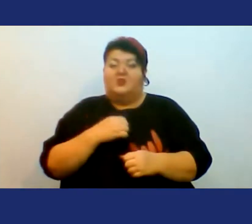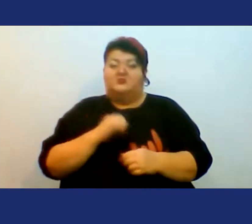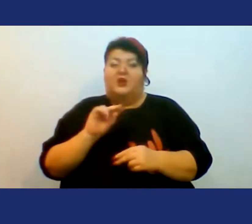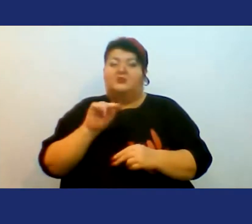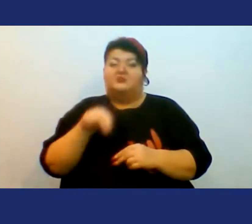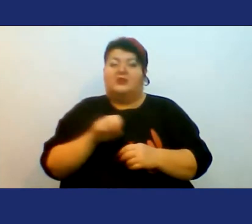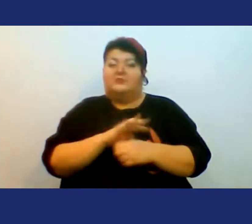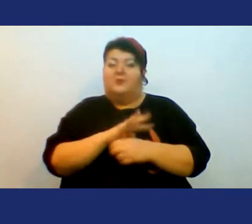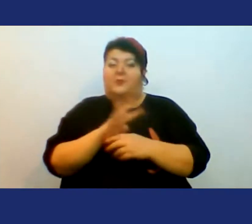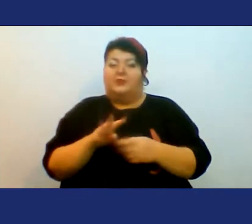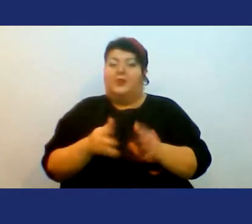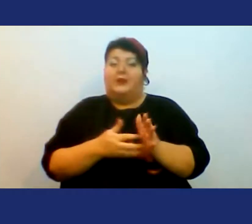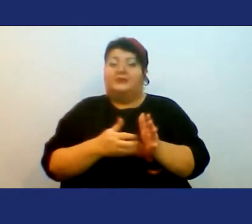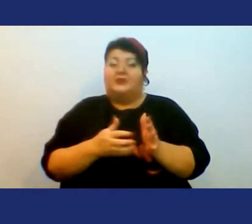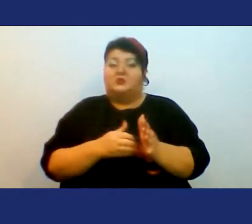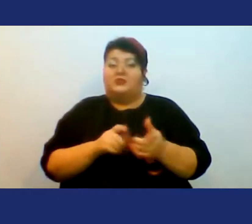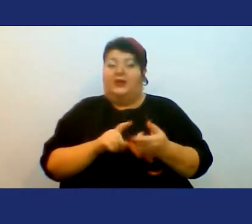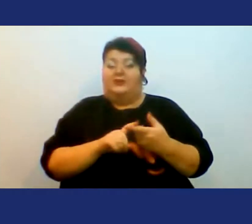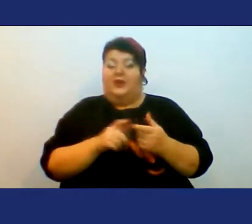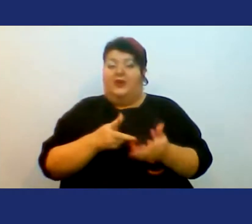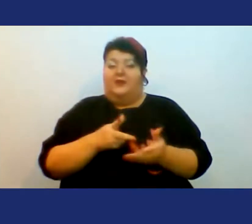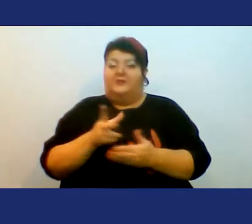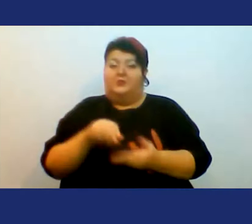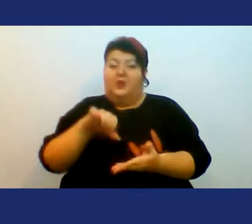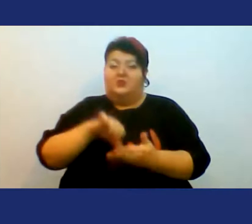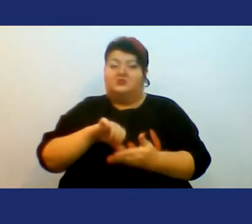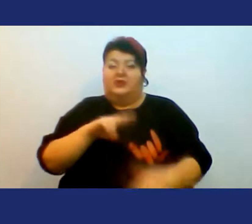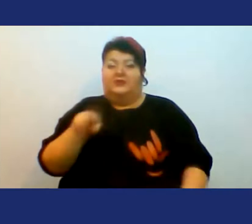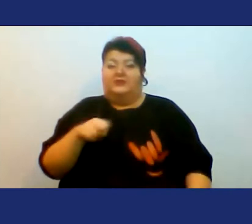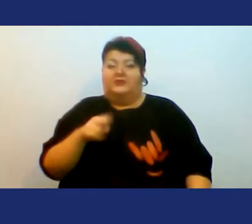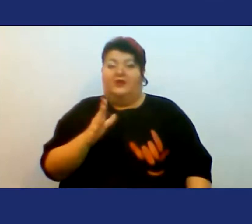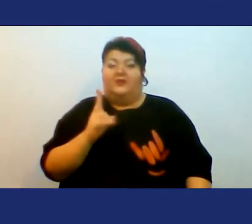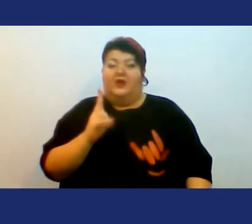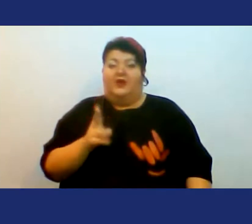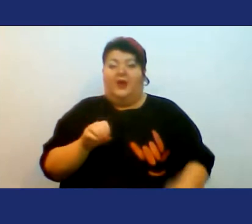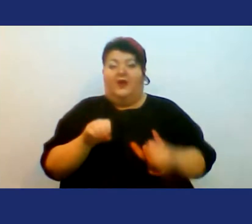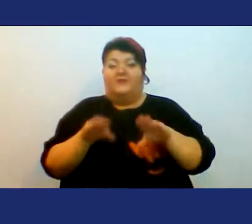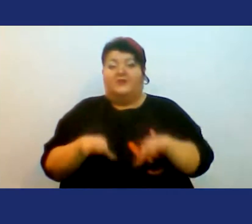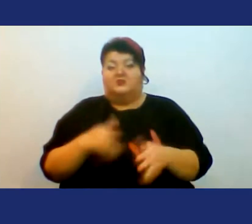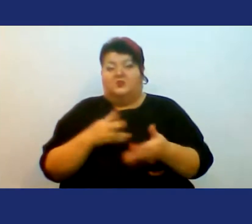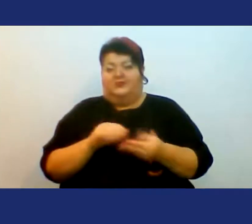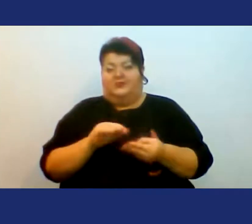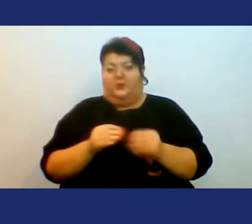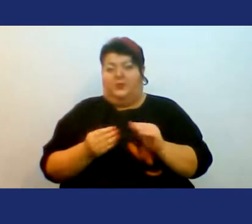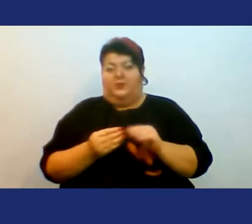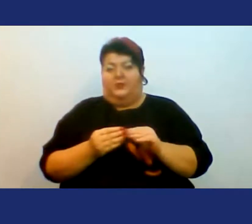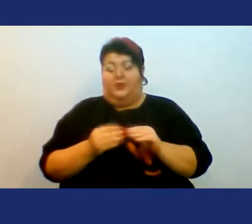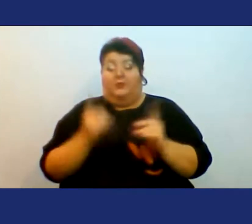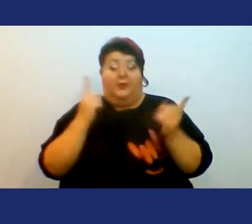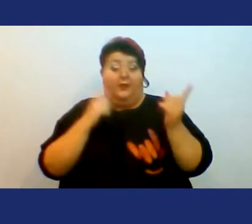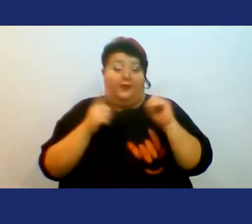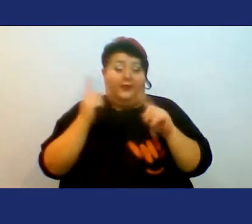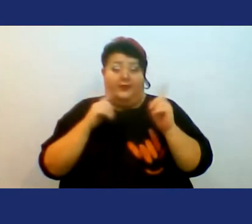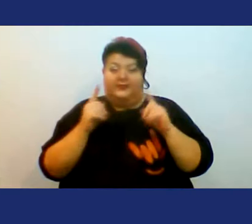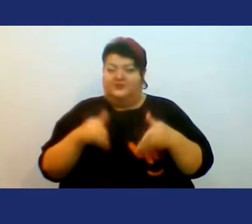with during the recent local election campaign, that was the